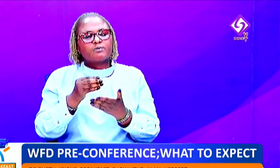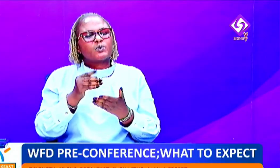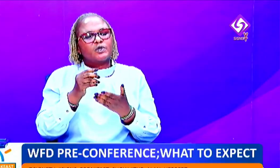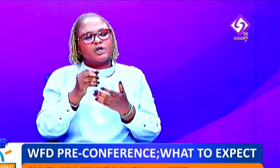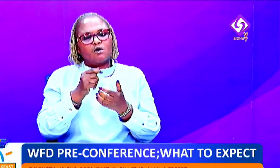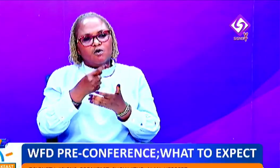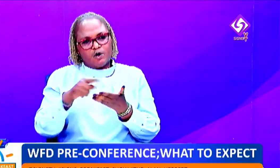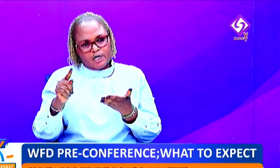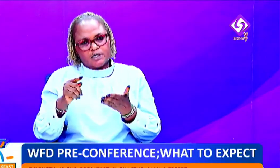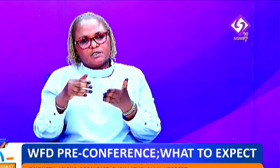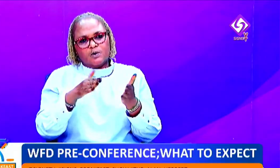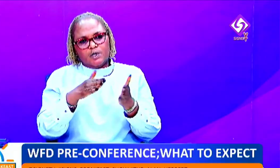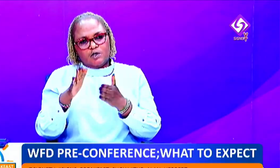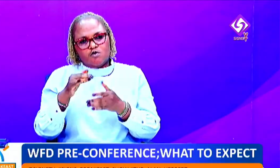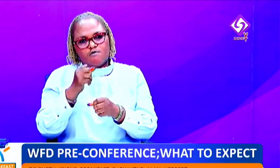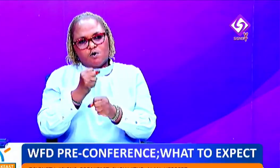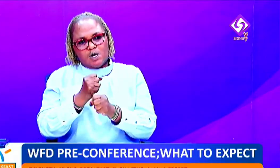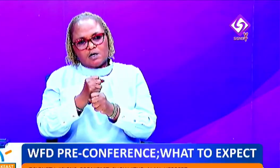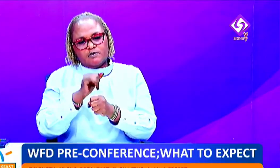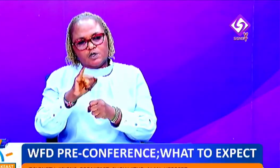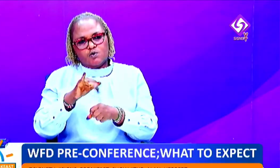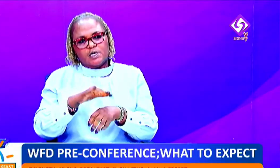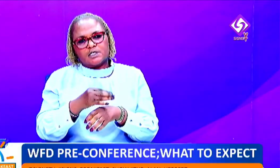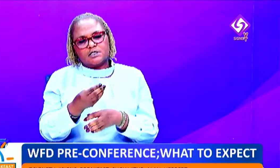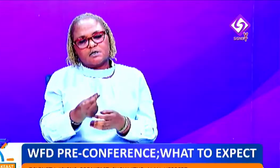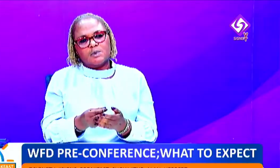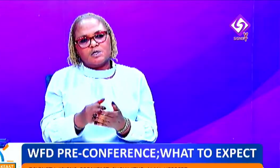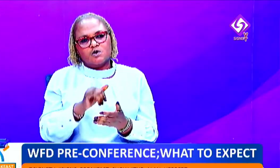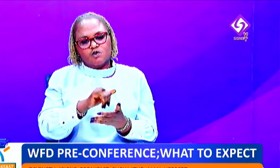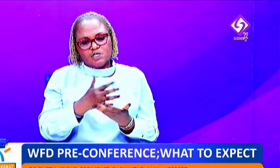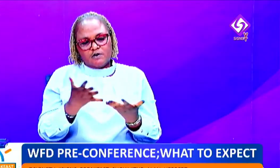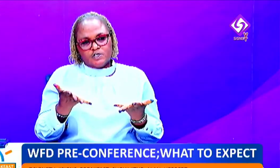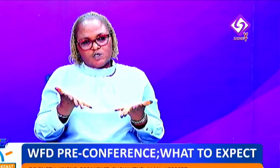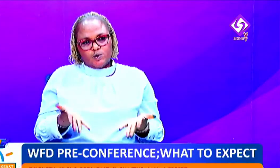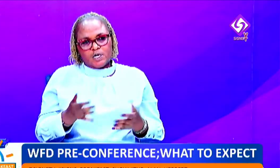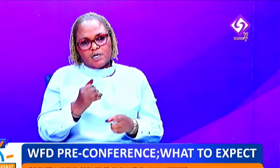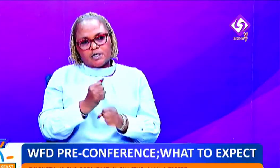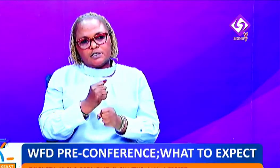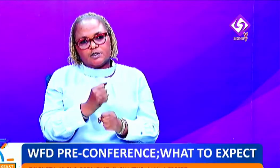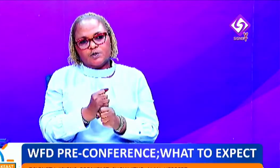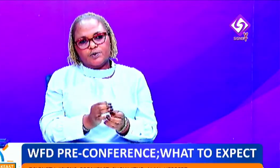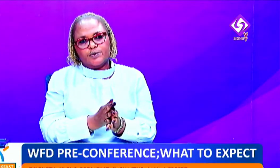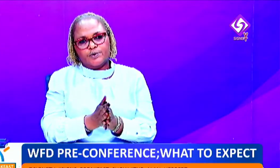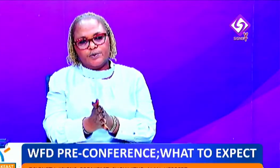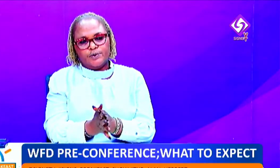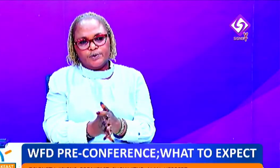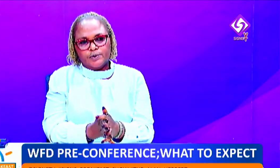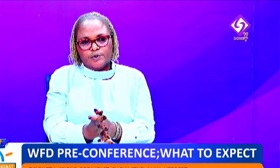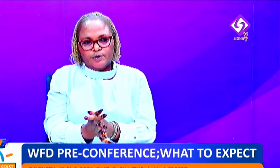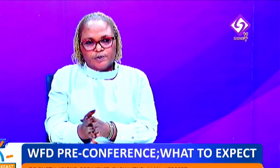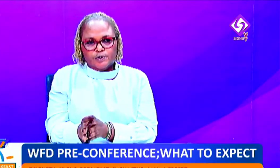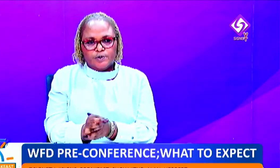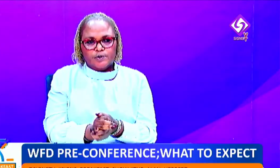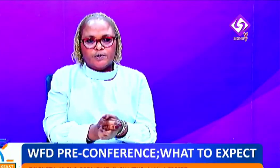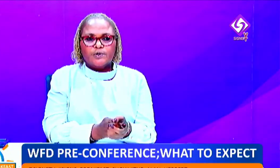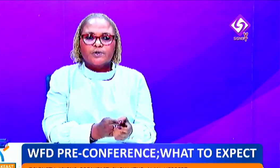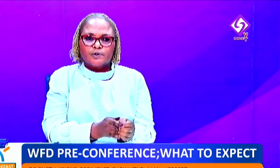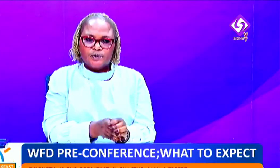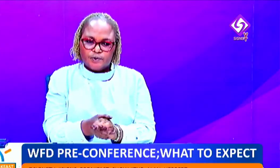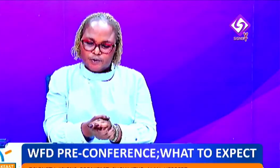life where they can have an income in a good way and where they can even maintain their dignity. So those are some of the programs we